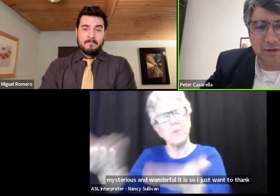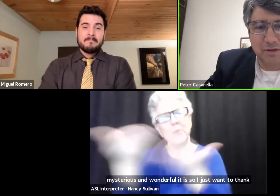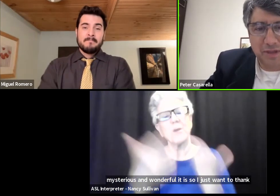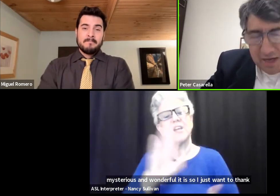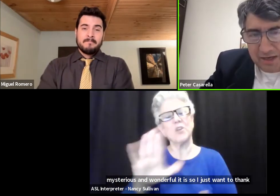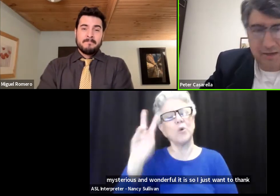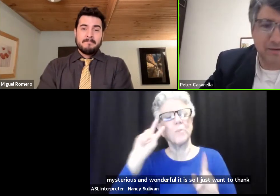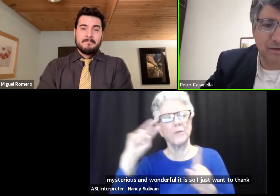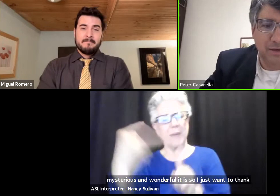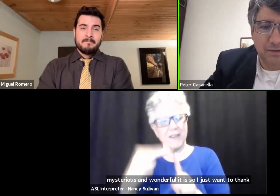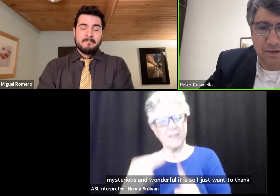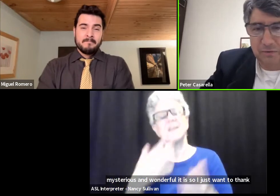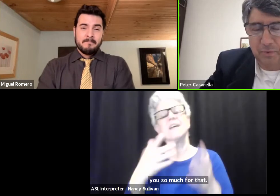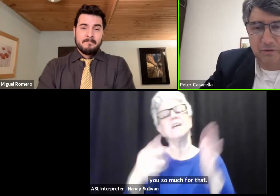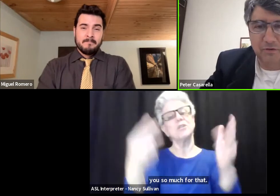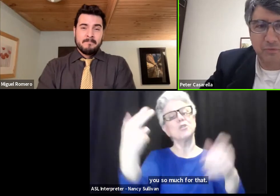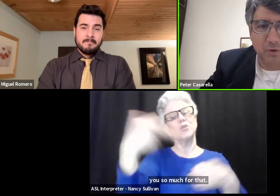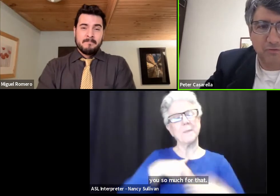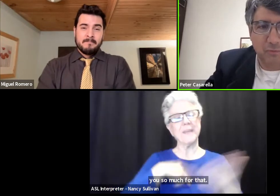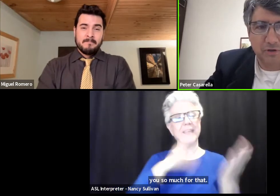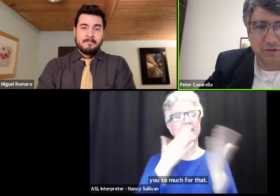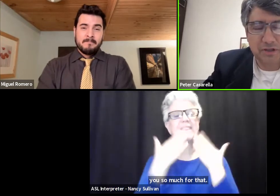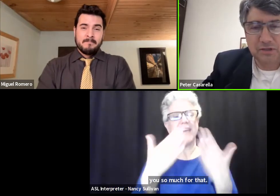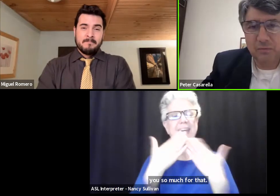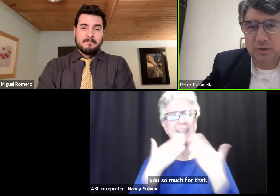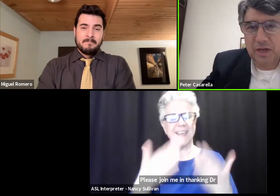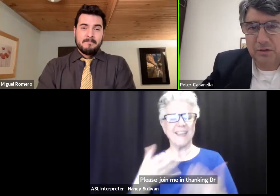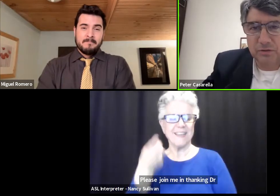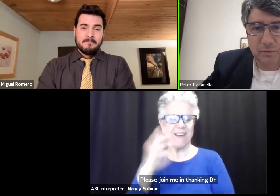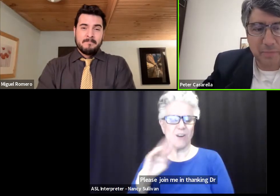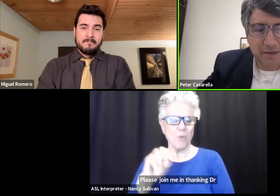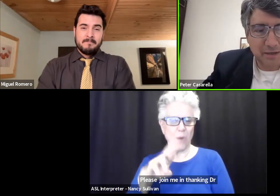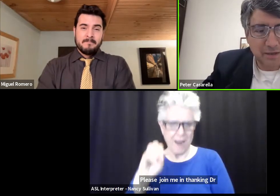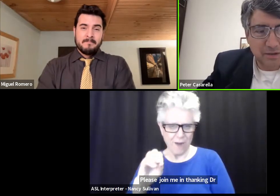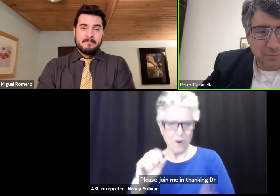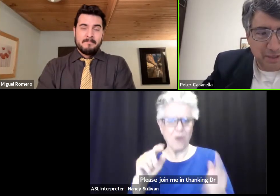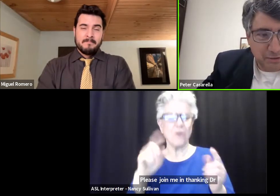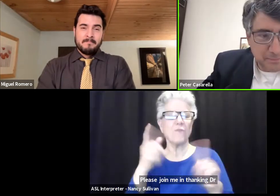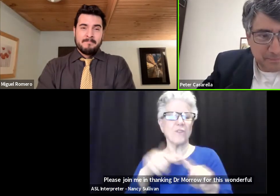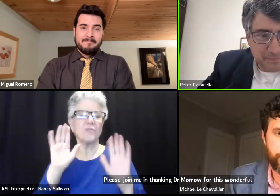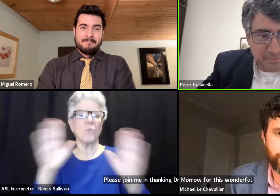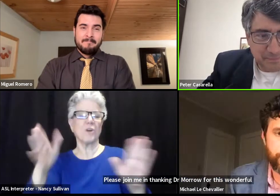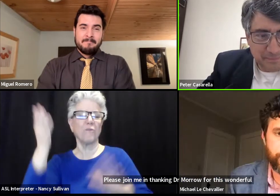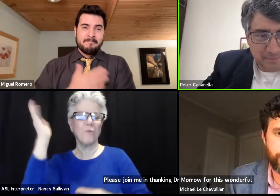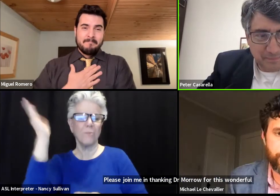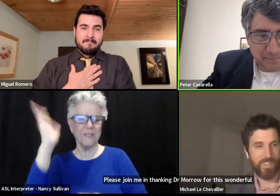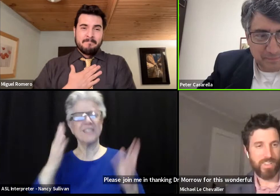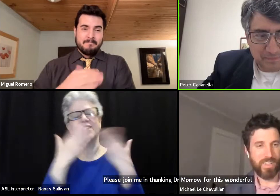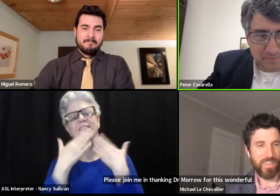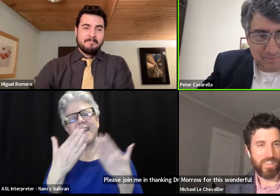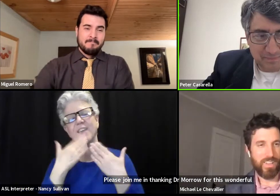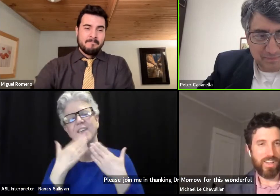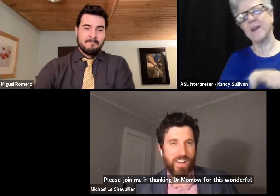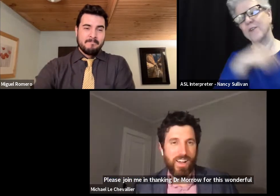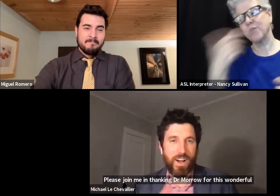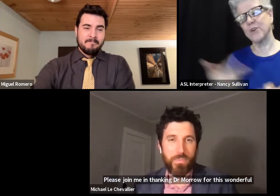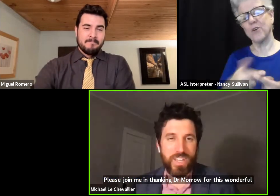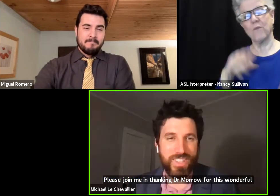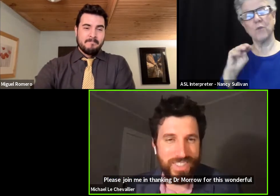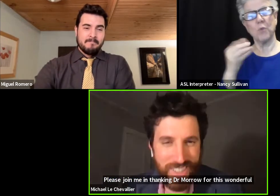me in thanking Dr. Romero for this wonderful presentation. And with that, I'll turn it back to Michael.